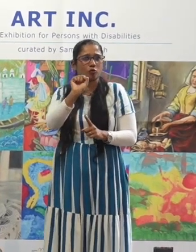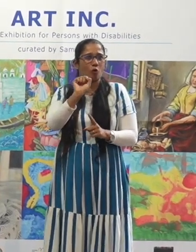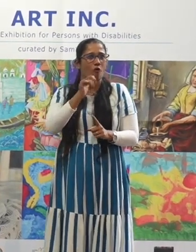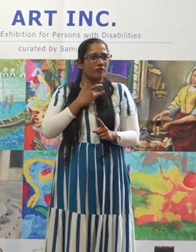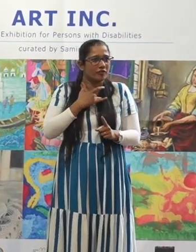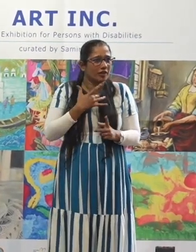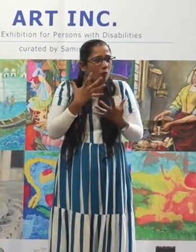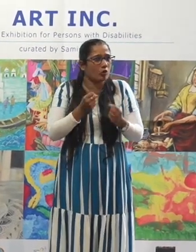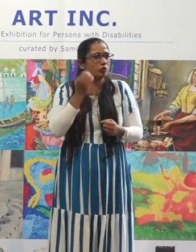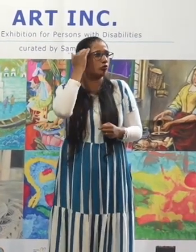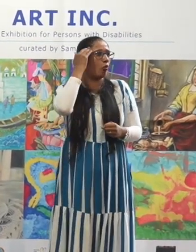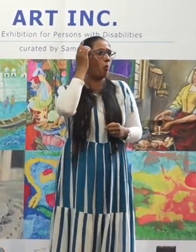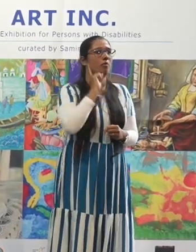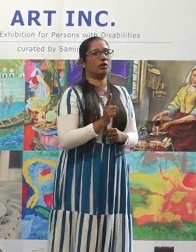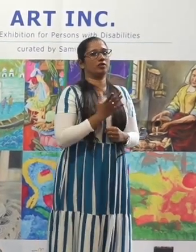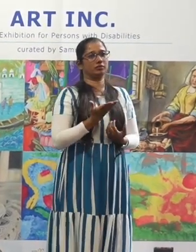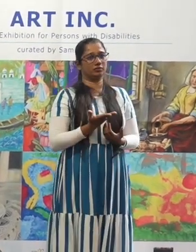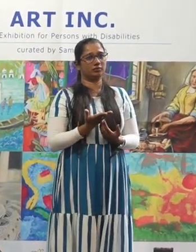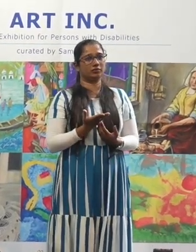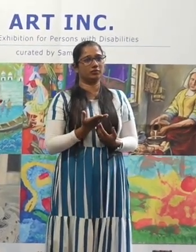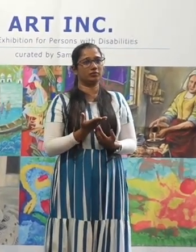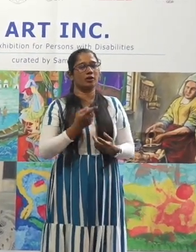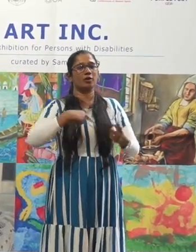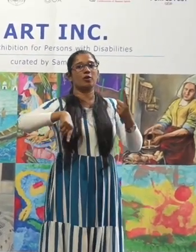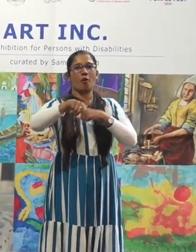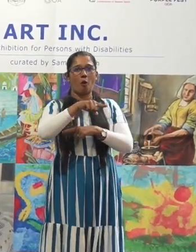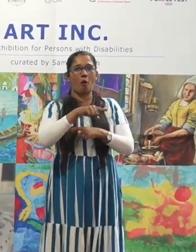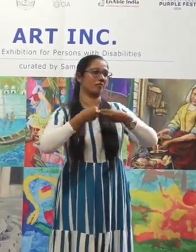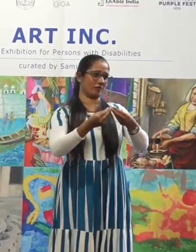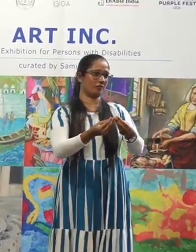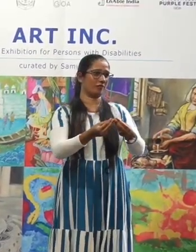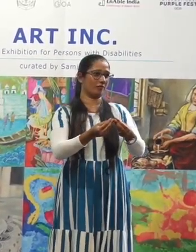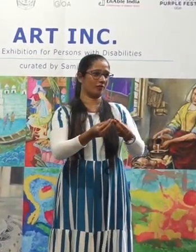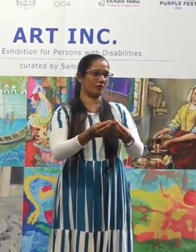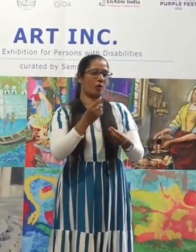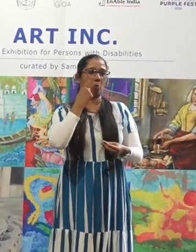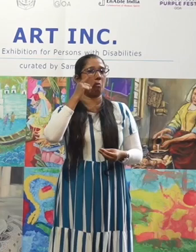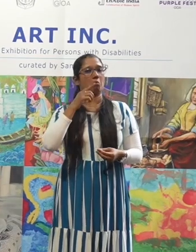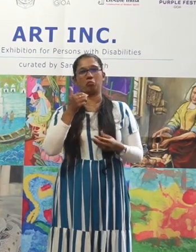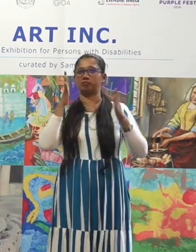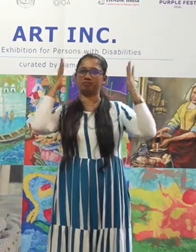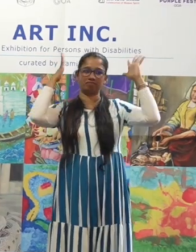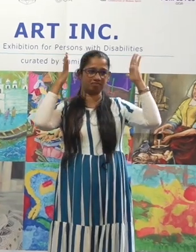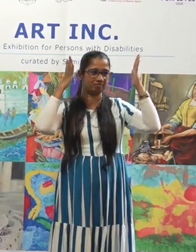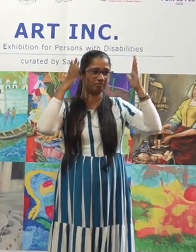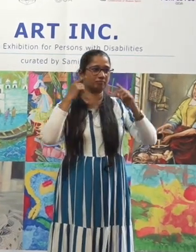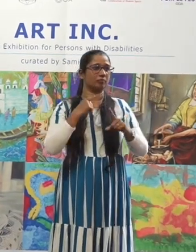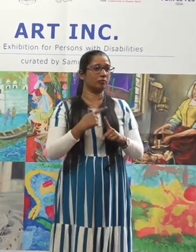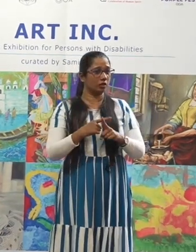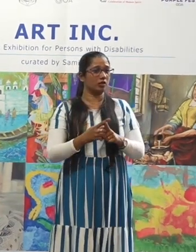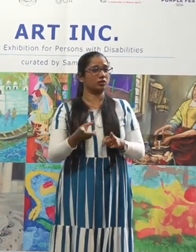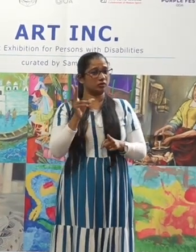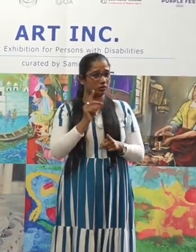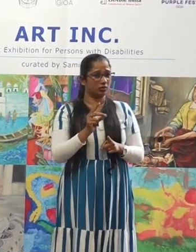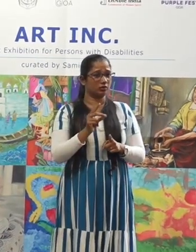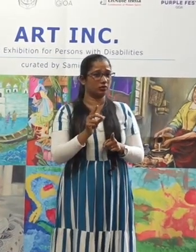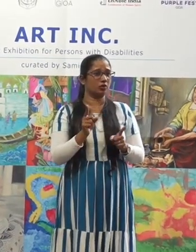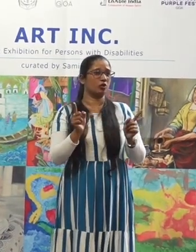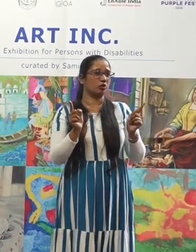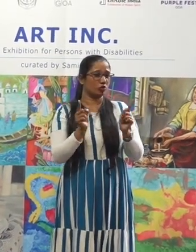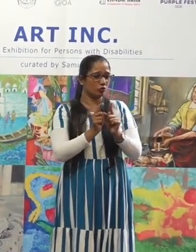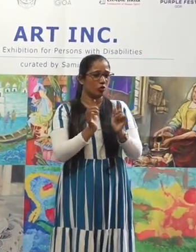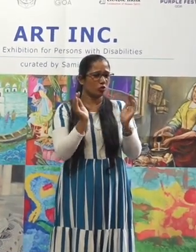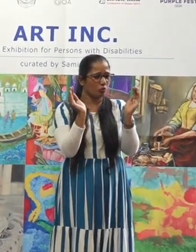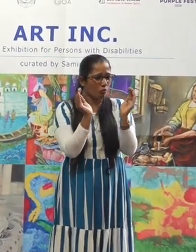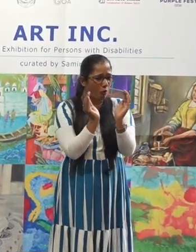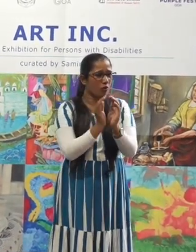also. And in order to get that inclusivity, we need all of you to make this small world